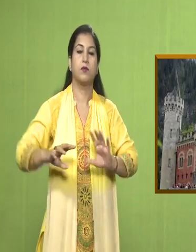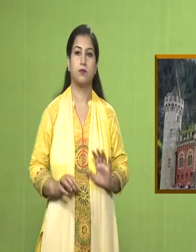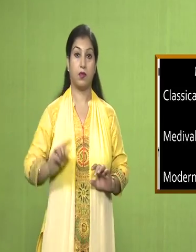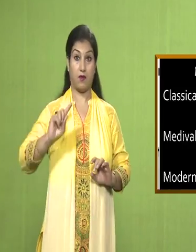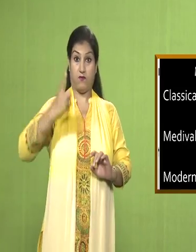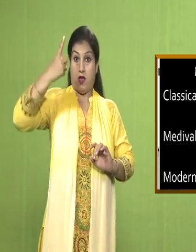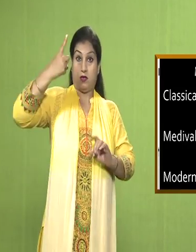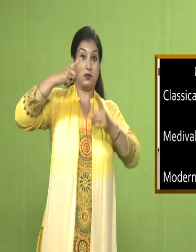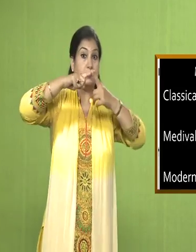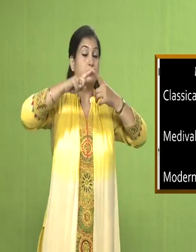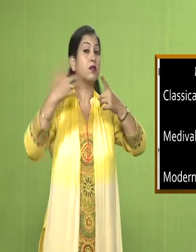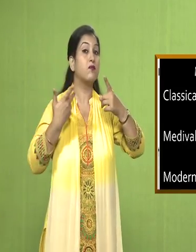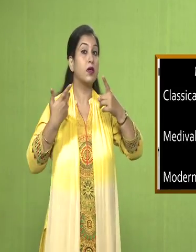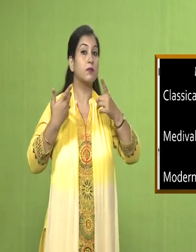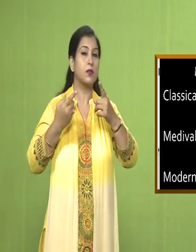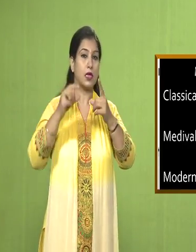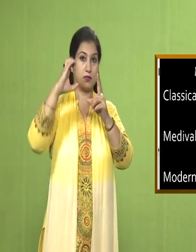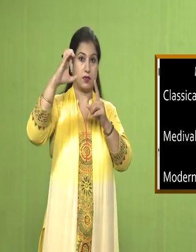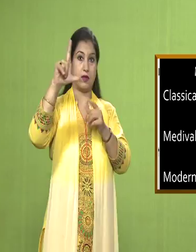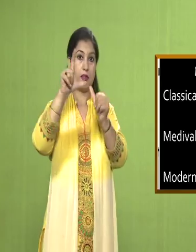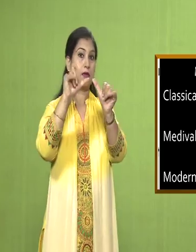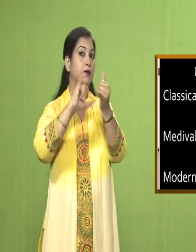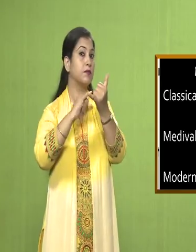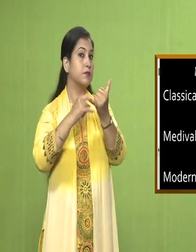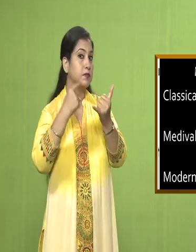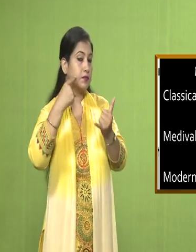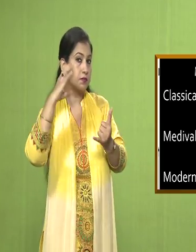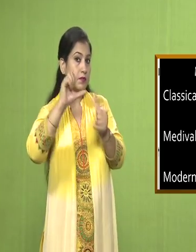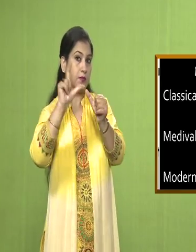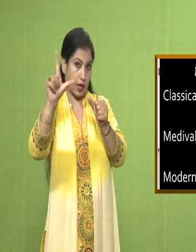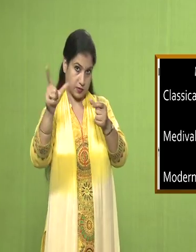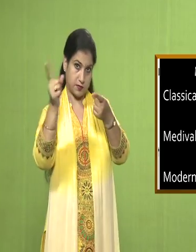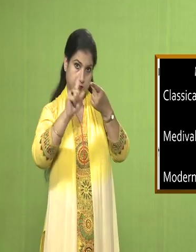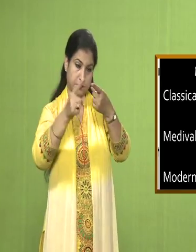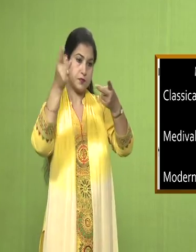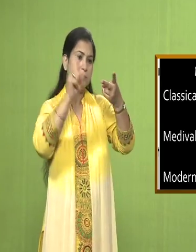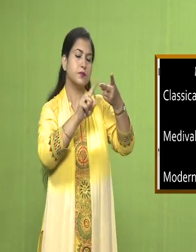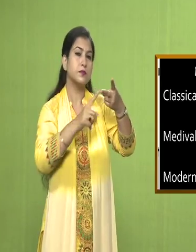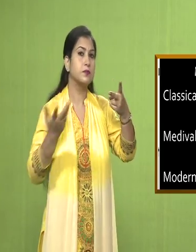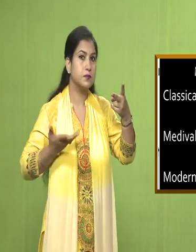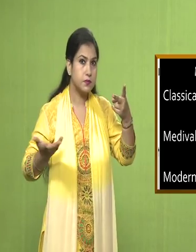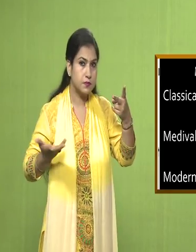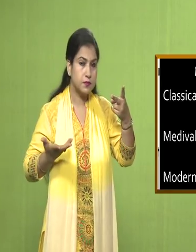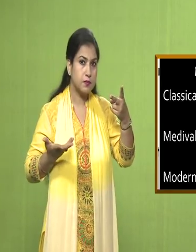The first time period is classical, the second time period is medieval,